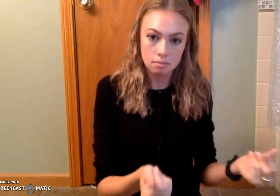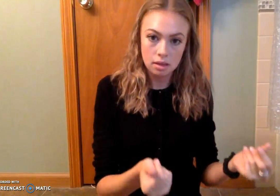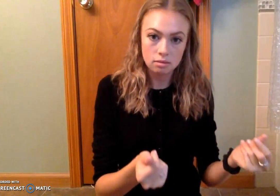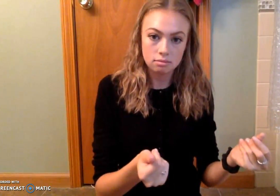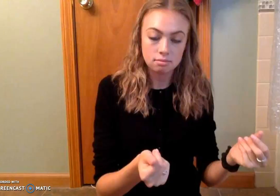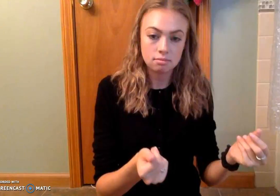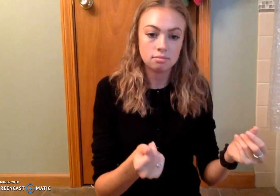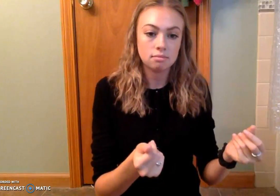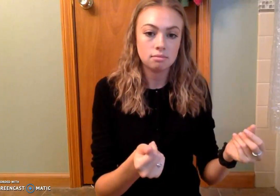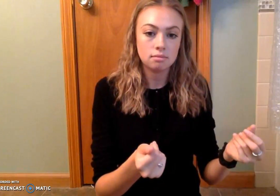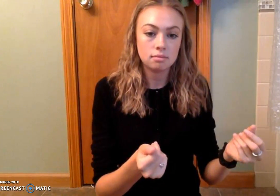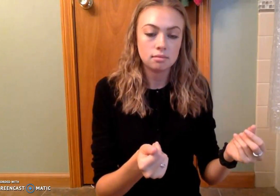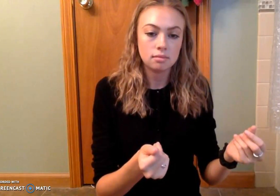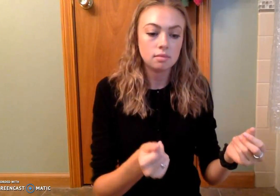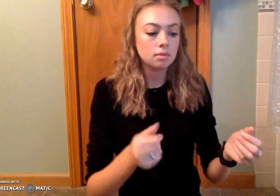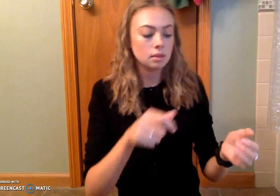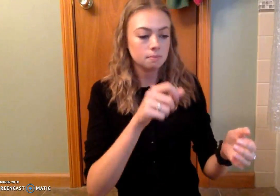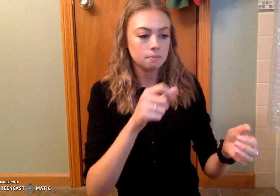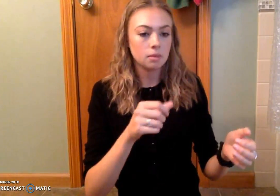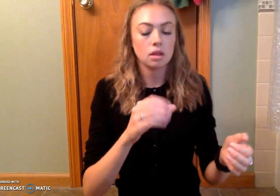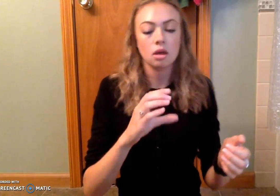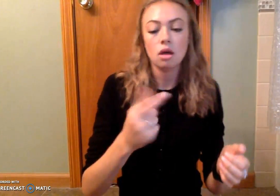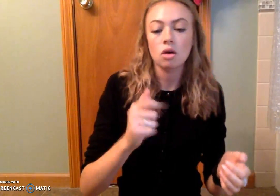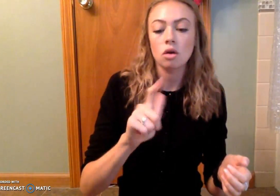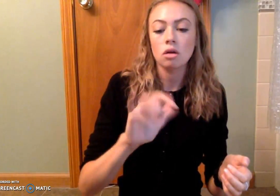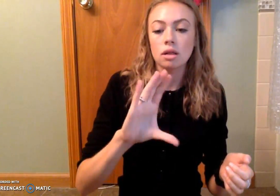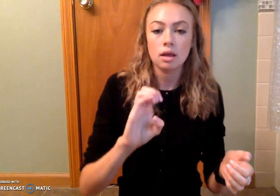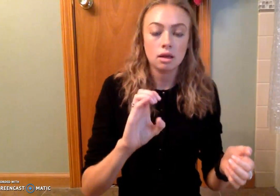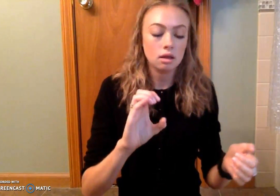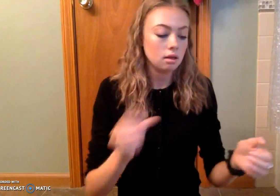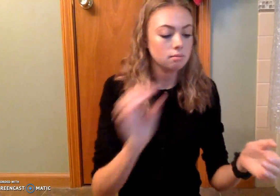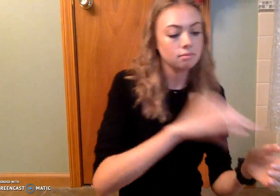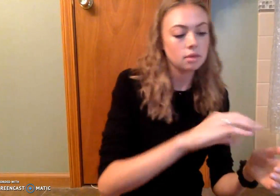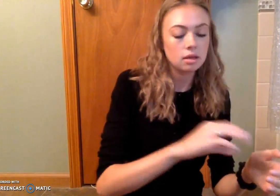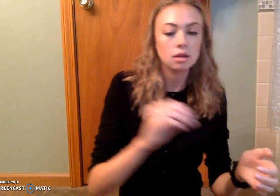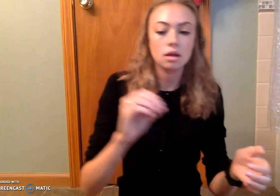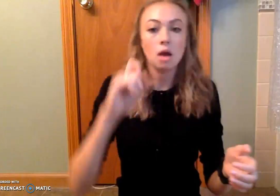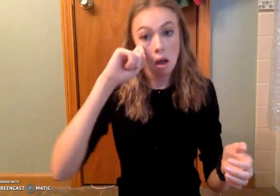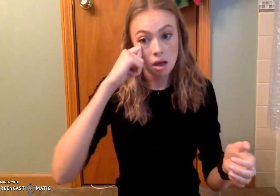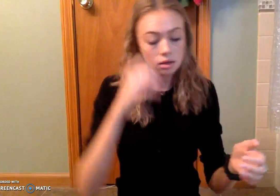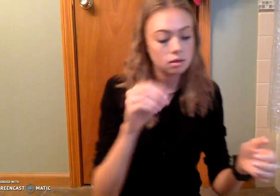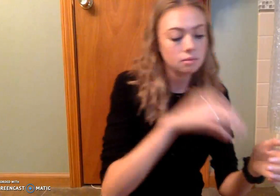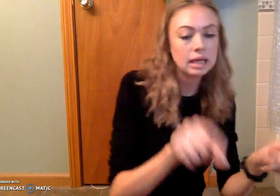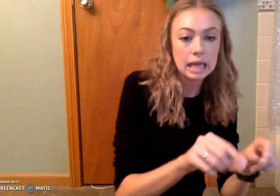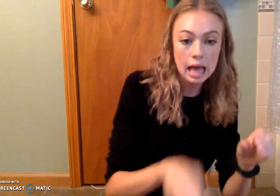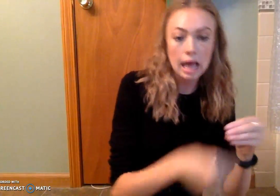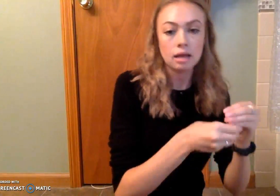doing that, go ahead and throw in your garlic and onion. Actually, your garlic and onion should